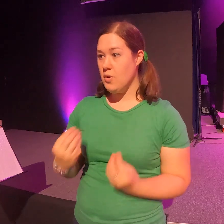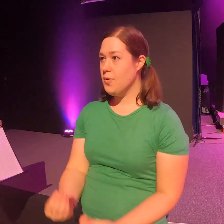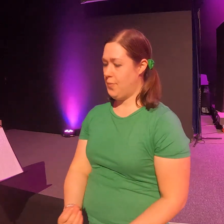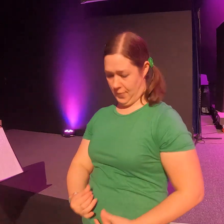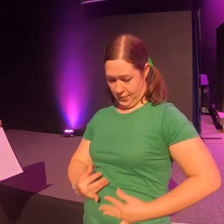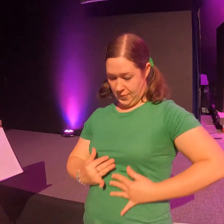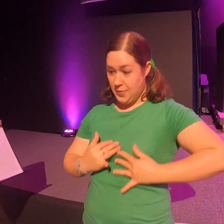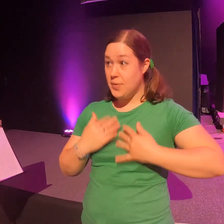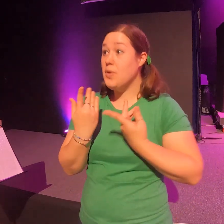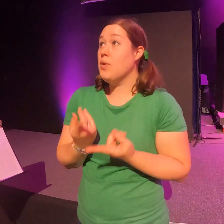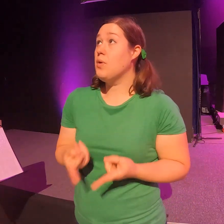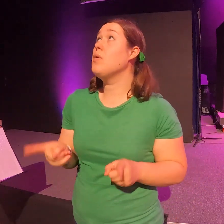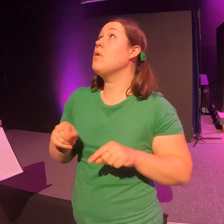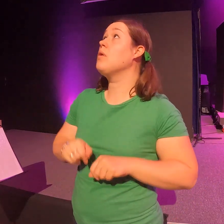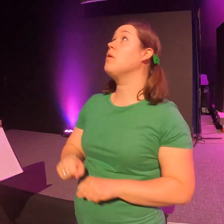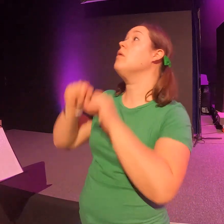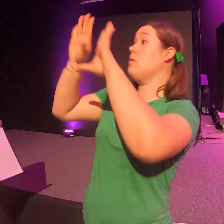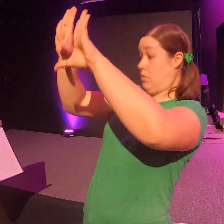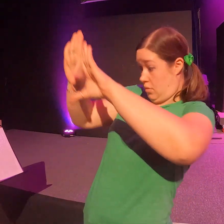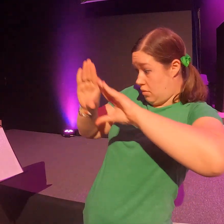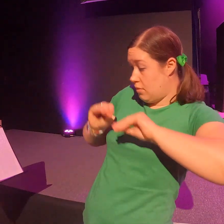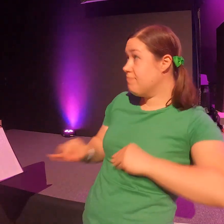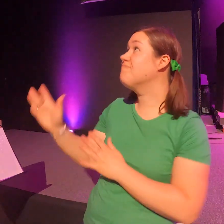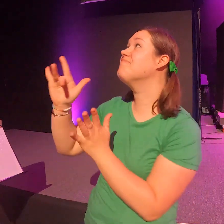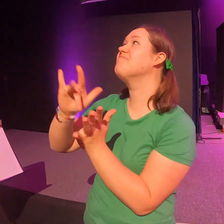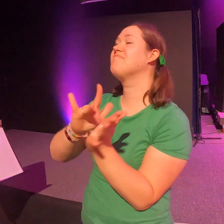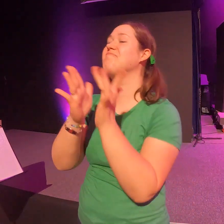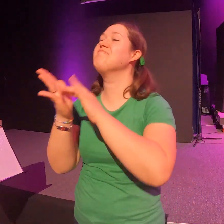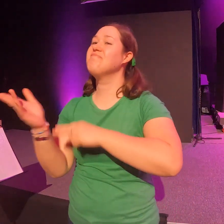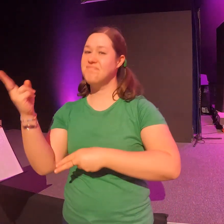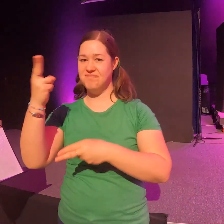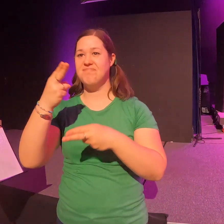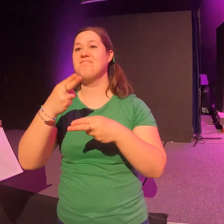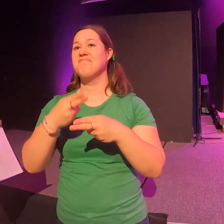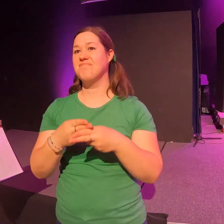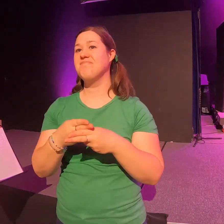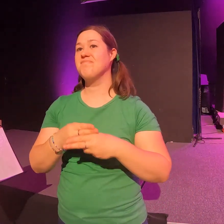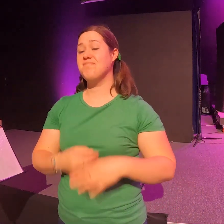hearts awake at the sound of Jesus' name.